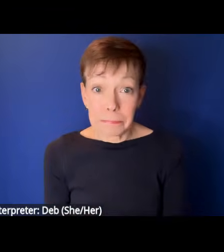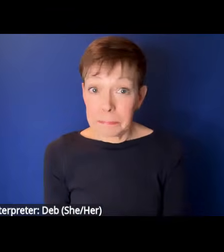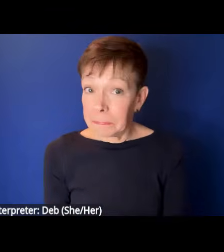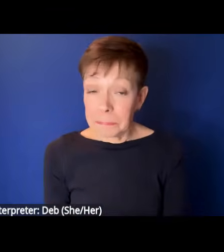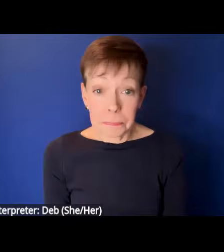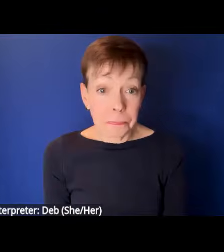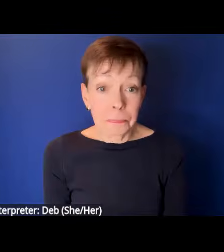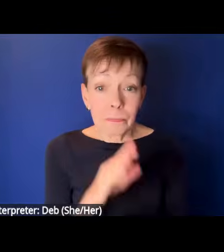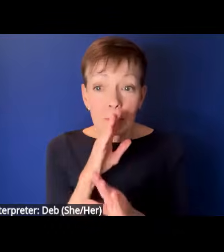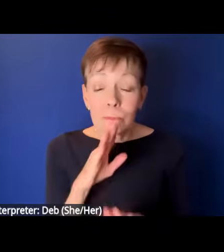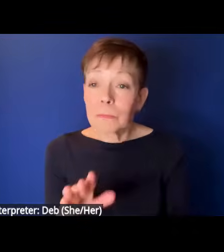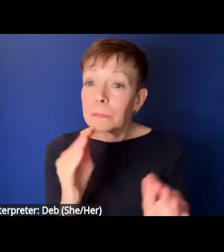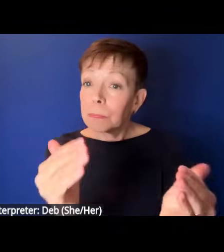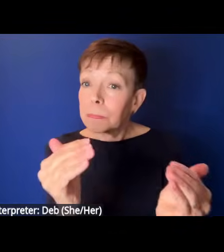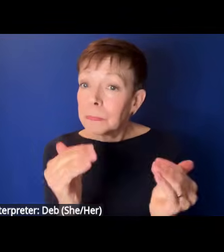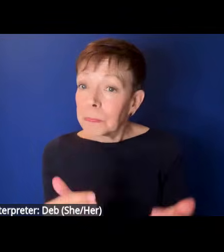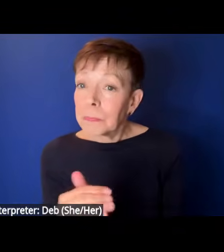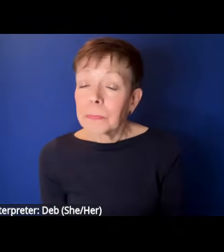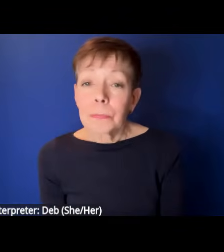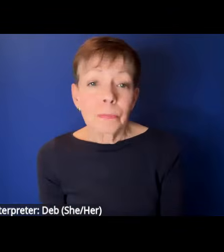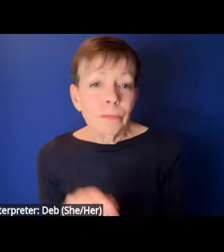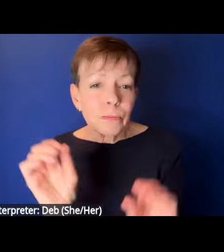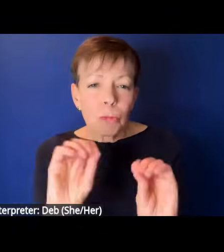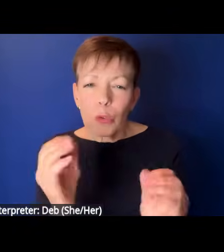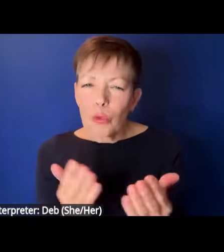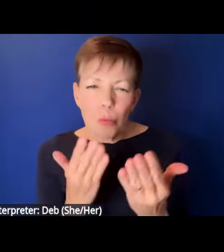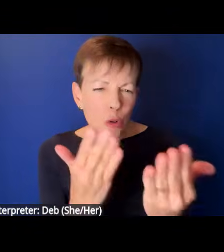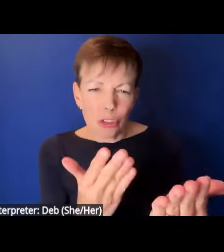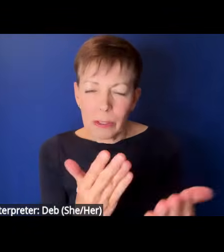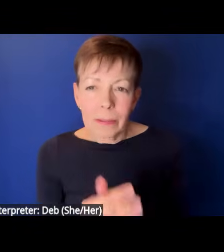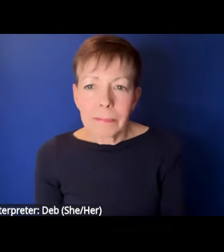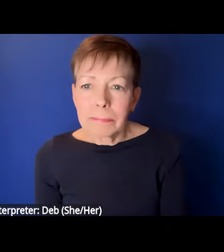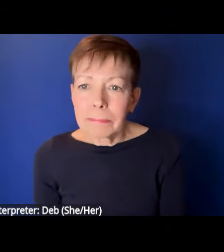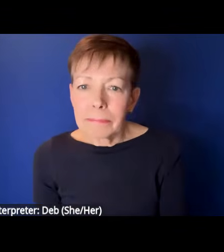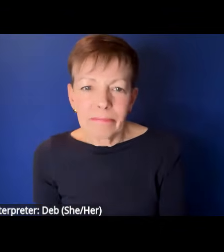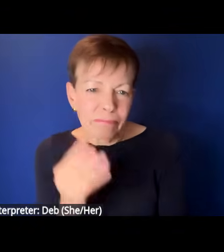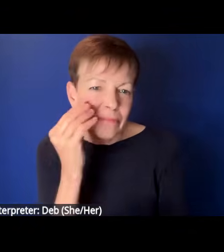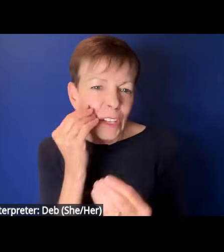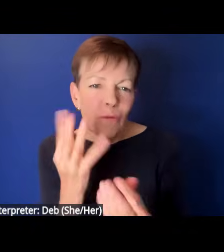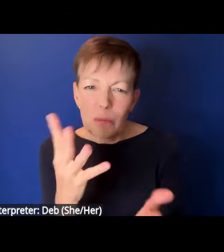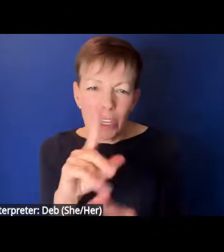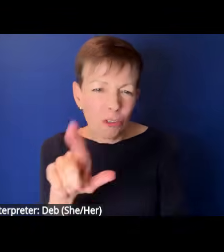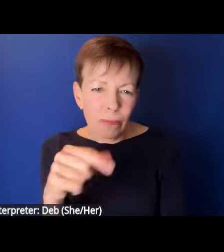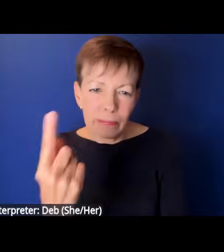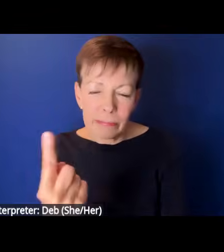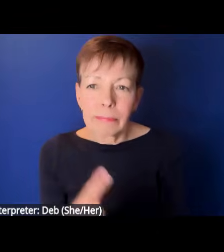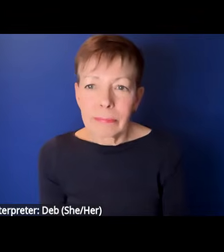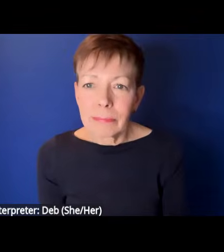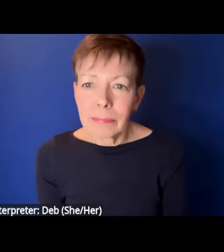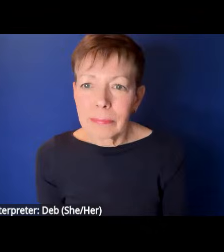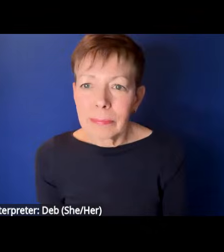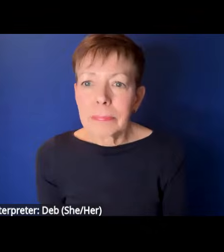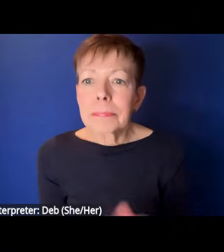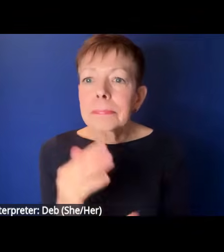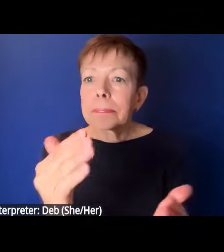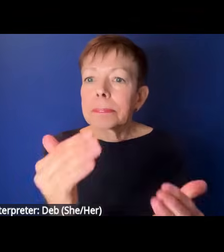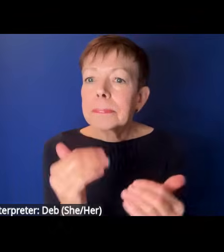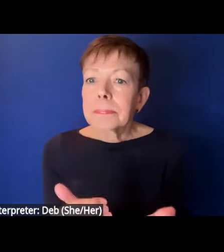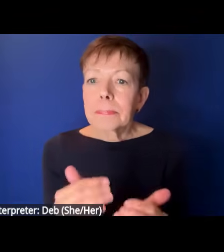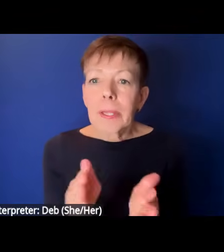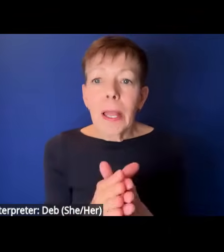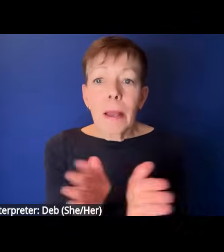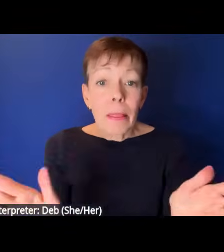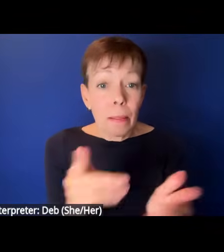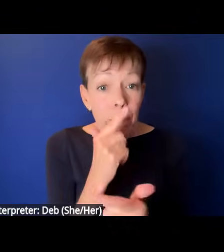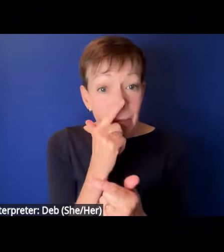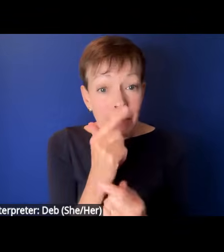Okay, I'm gonna move this on. There is no recommended motion this evening. It's there for information. The next item on our agenda is the Public Interest Disclosure